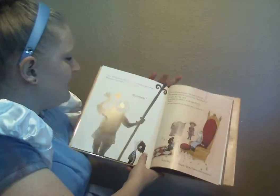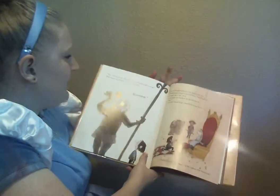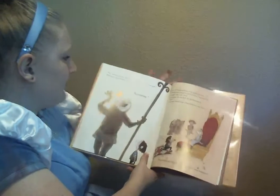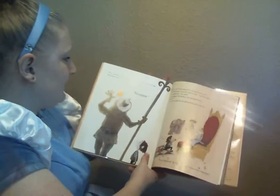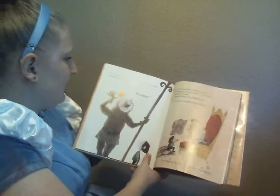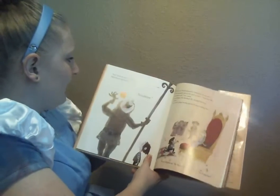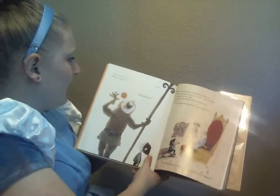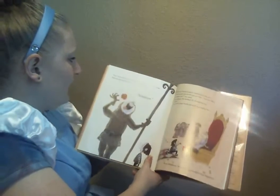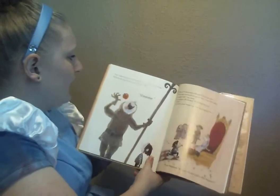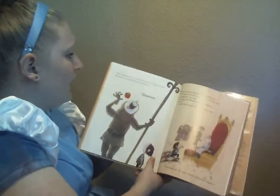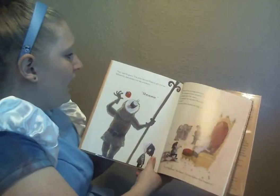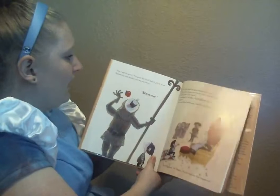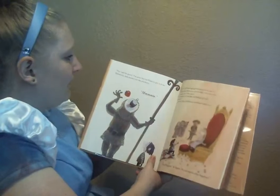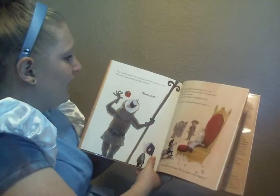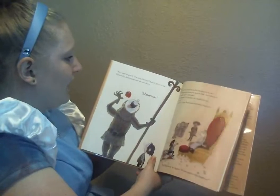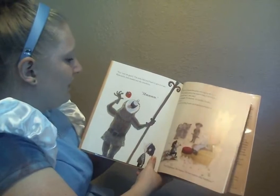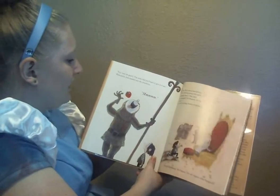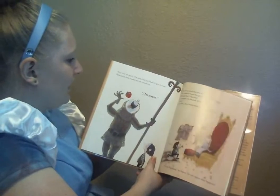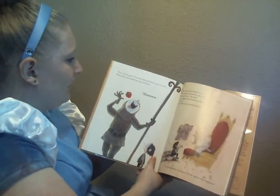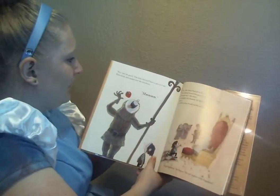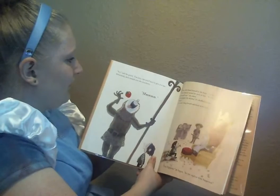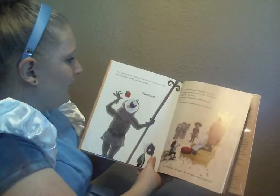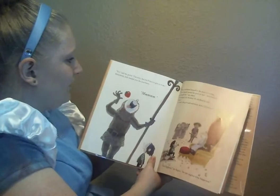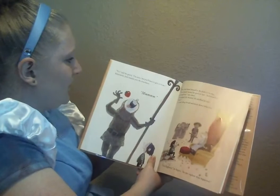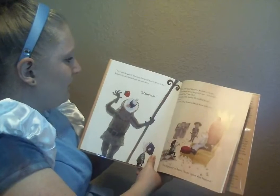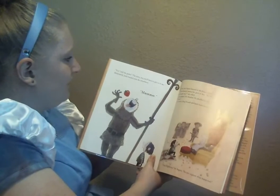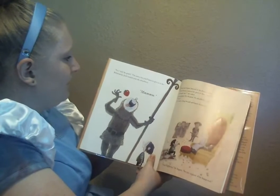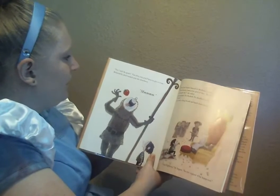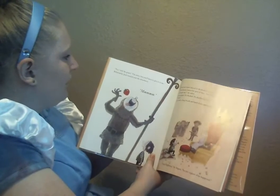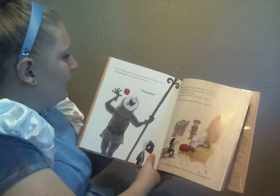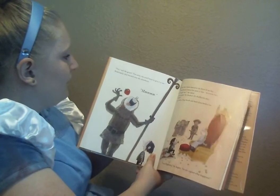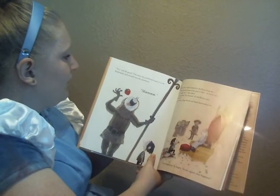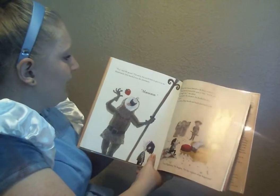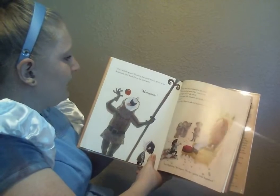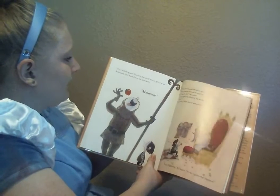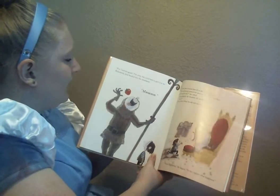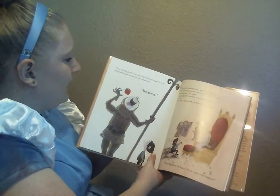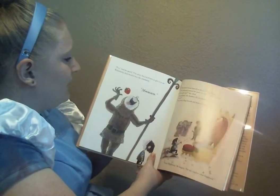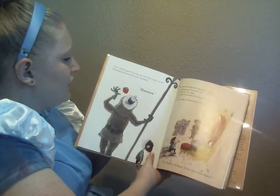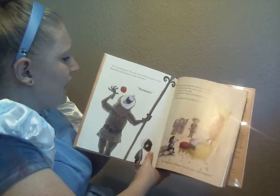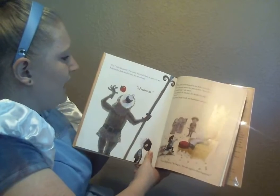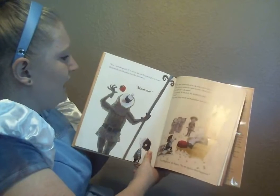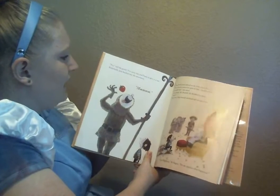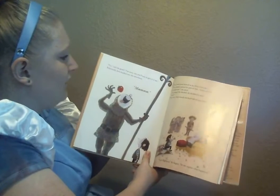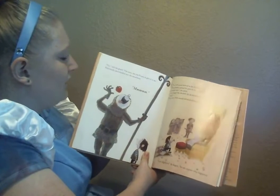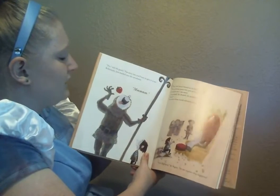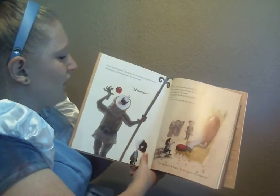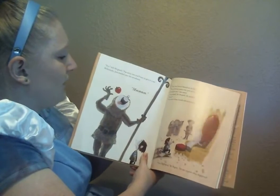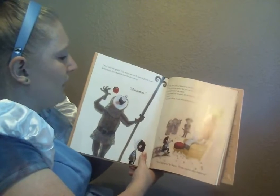Yes, said the guard. I'm sorry, but you'll have to give it to me. Reluctantly, Jack handed over the strawberry.